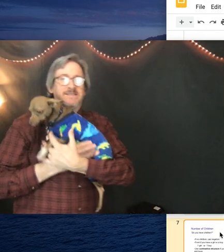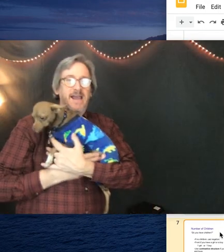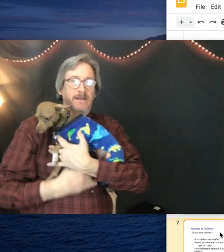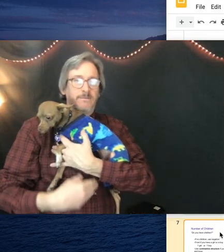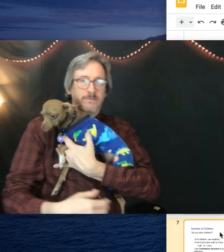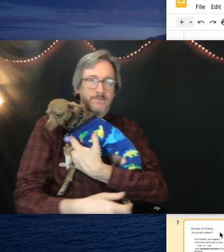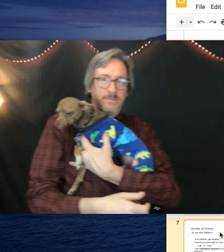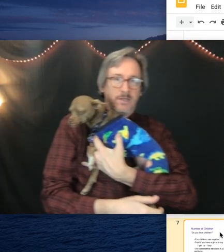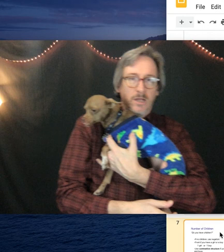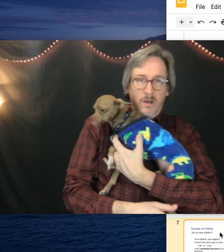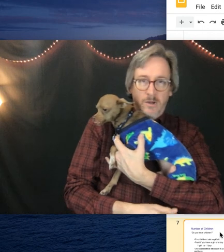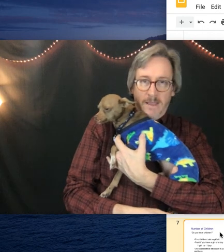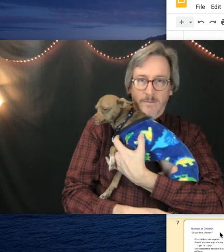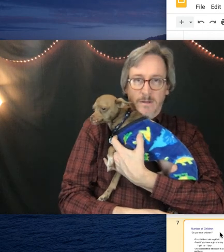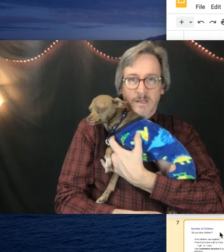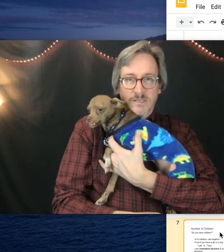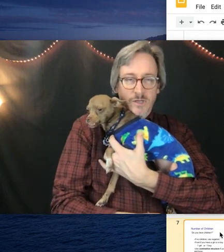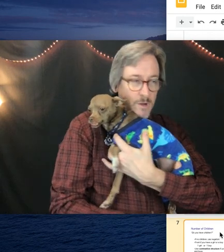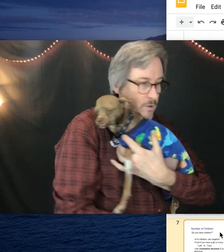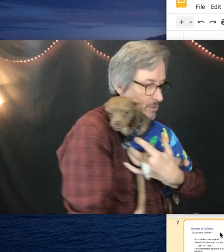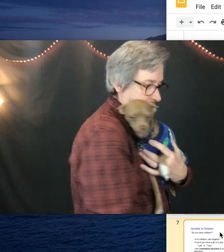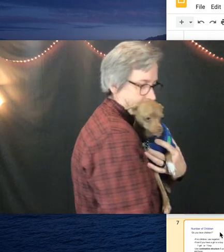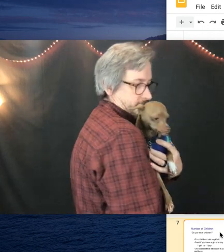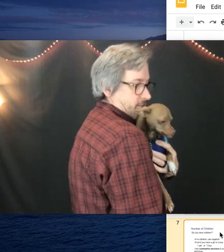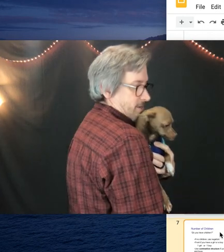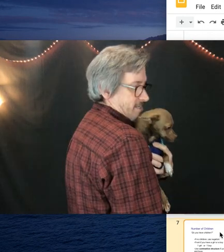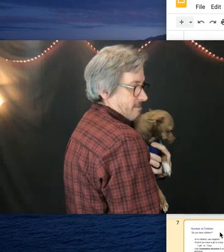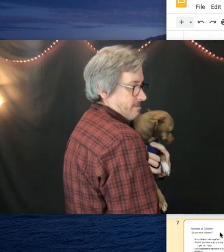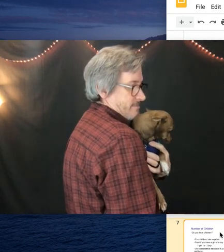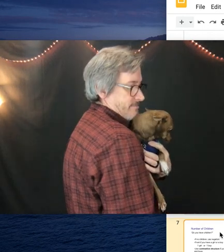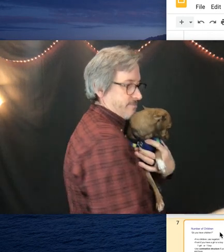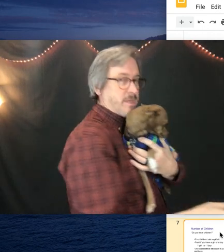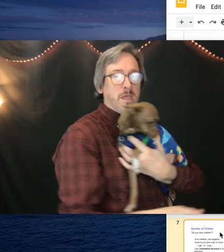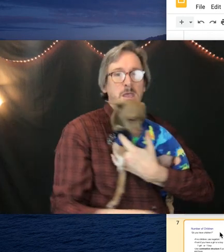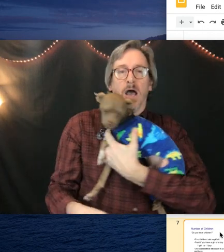gonna be hard to sign. Okay. So, oh look, there's Grace.